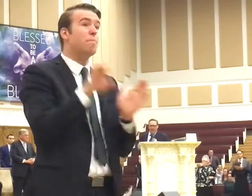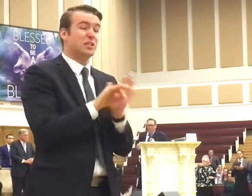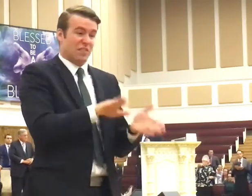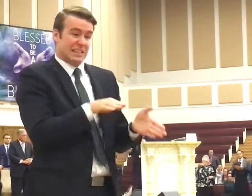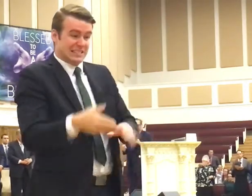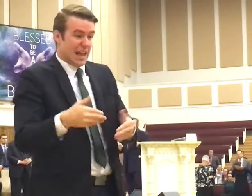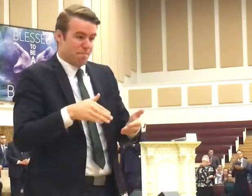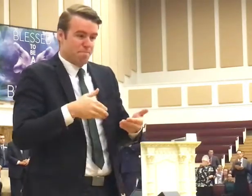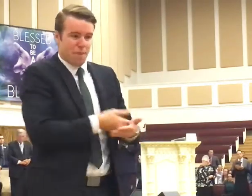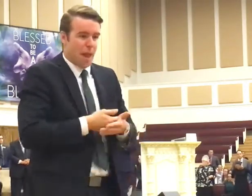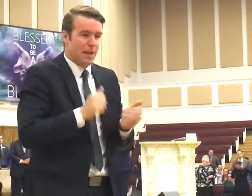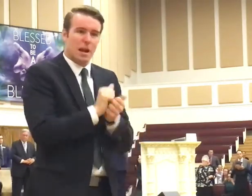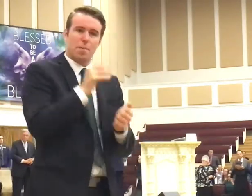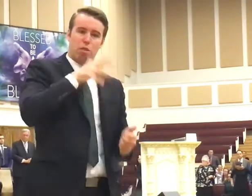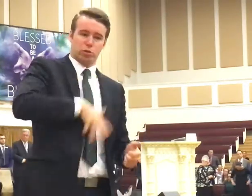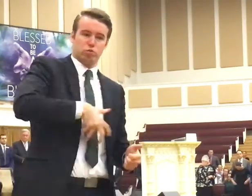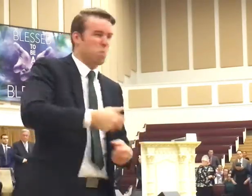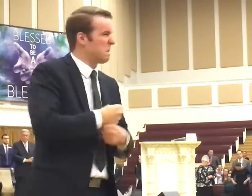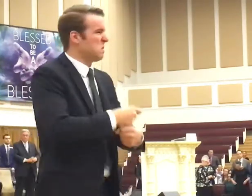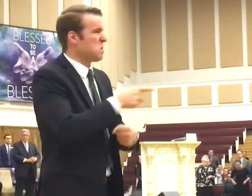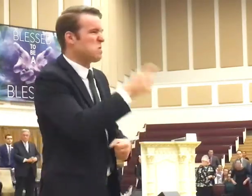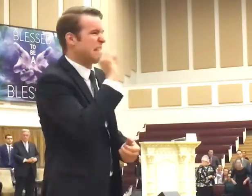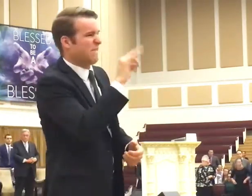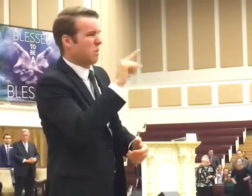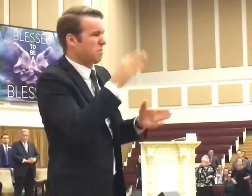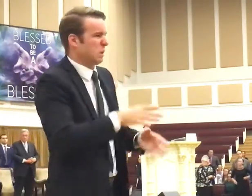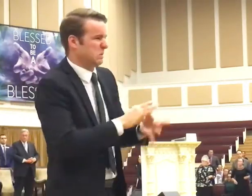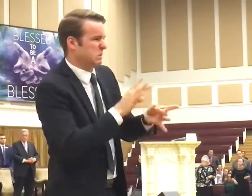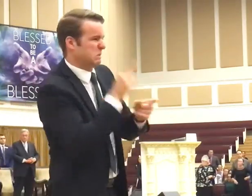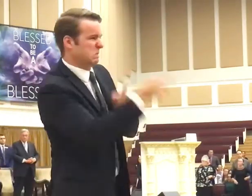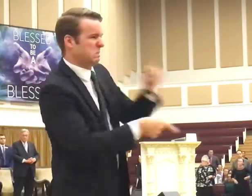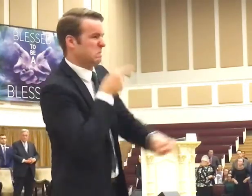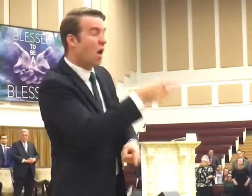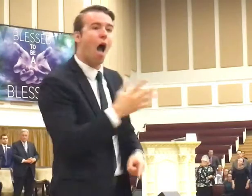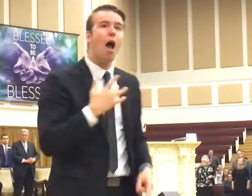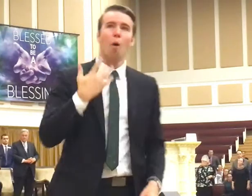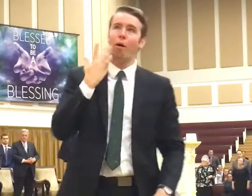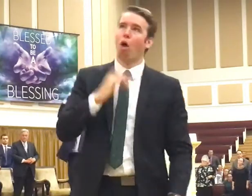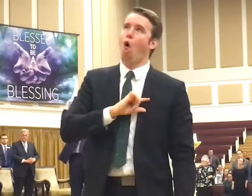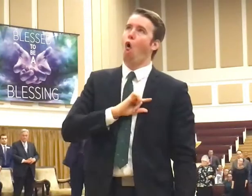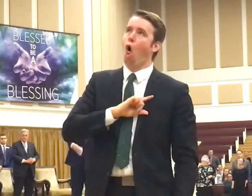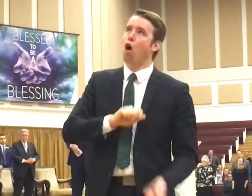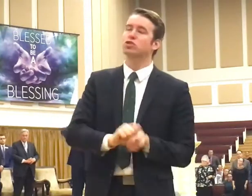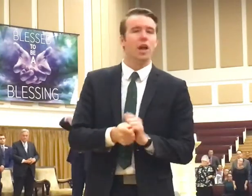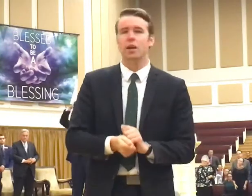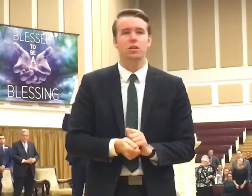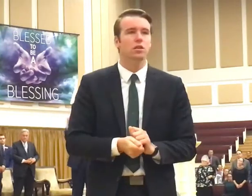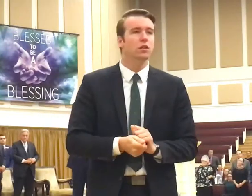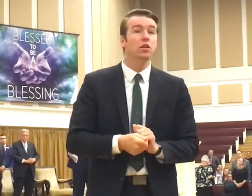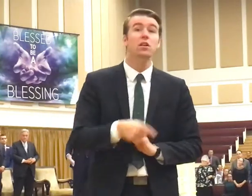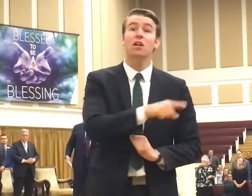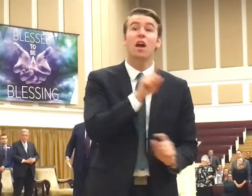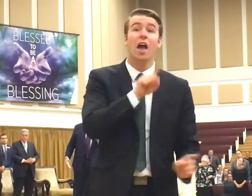dead baby in a mother's womb and say you're an evil person and they're going to change? You know what they're going to do? They're just going to build more